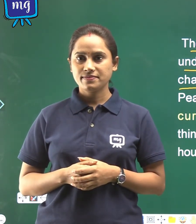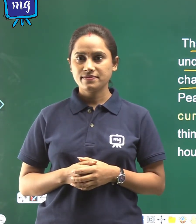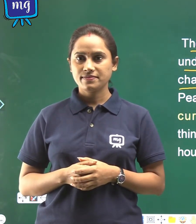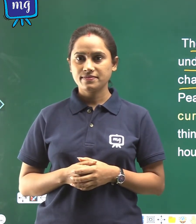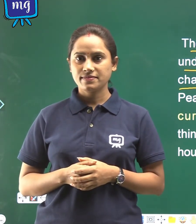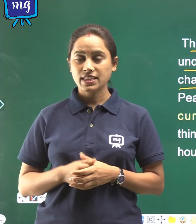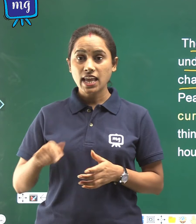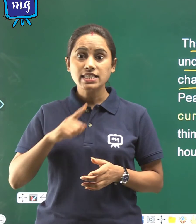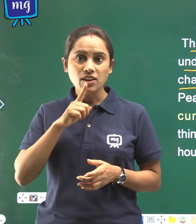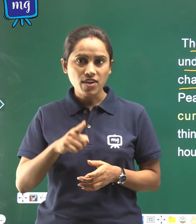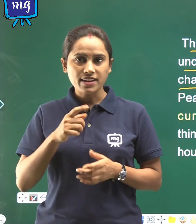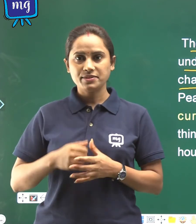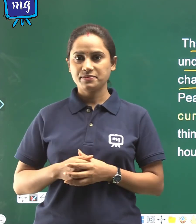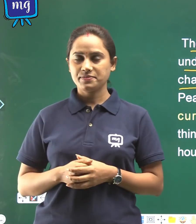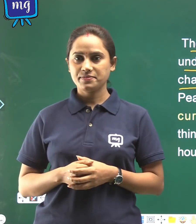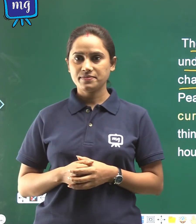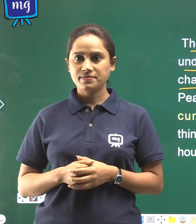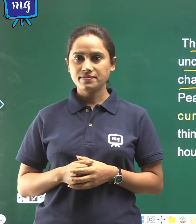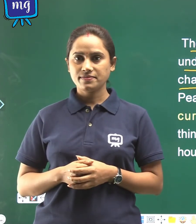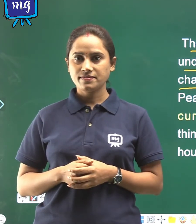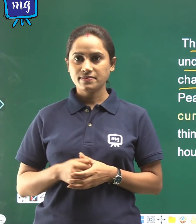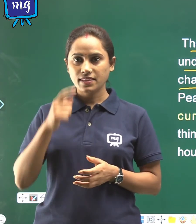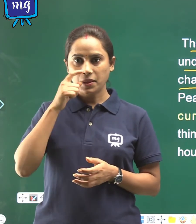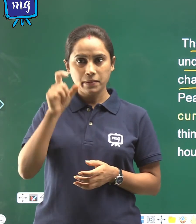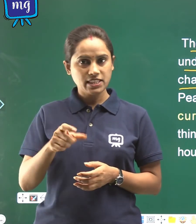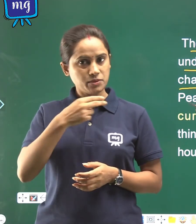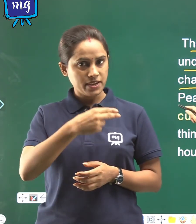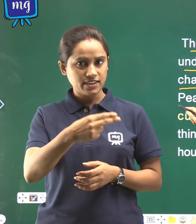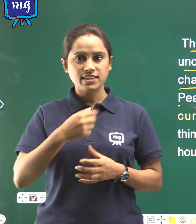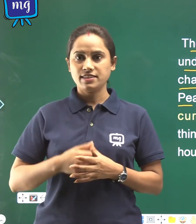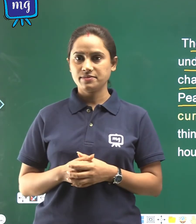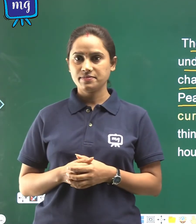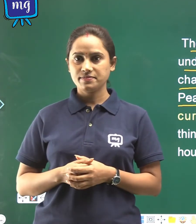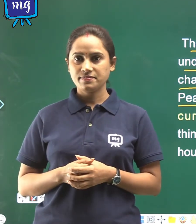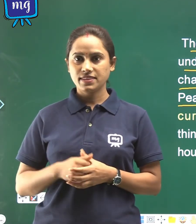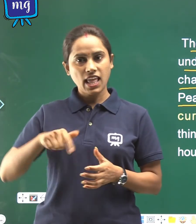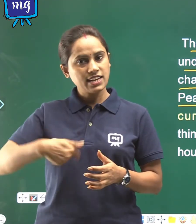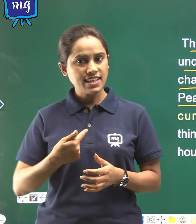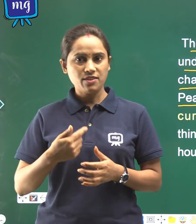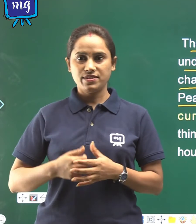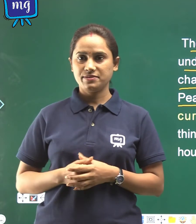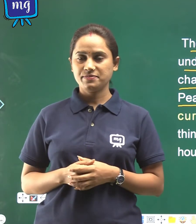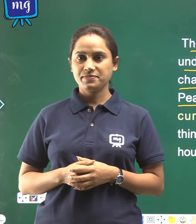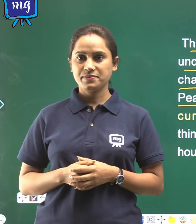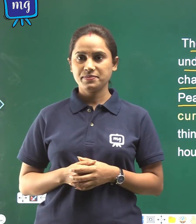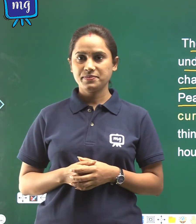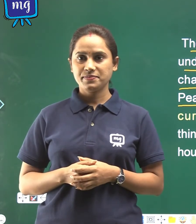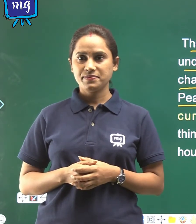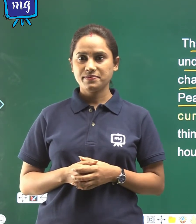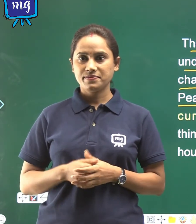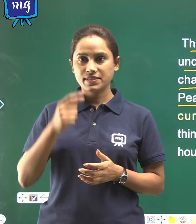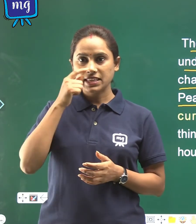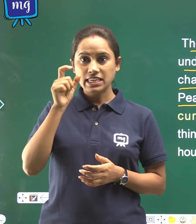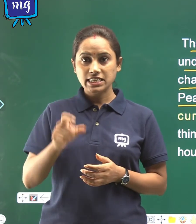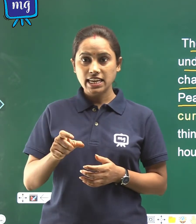is in fact Mrs. Pearson herself. She